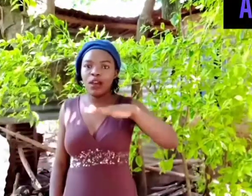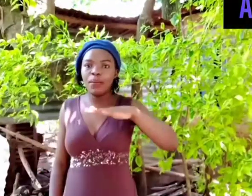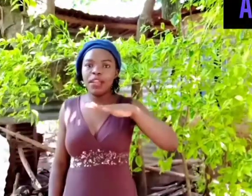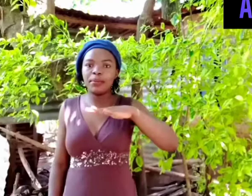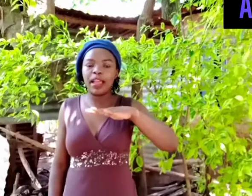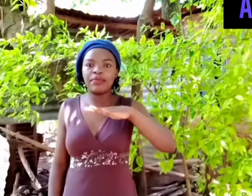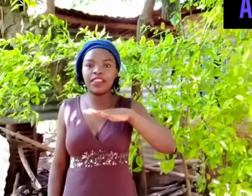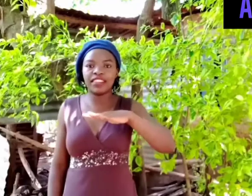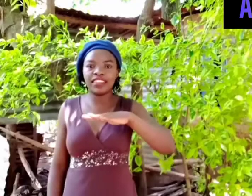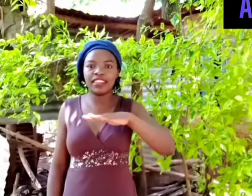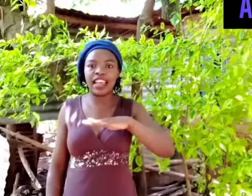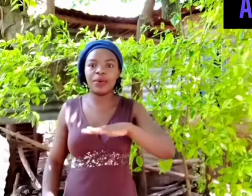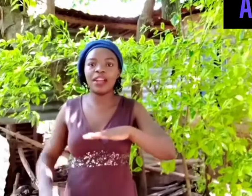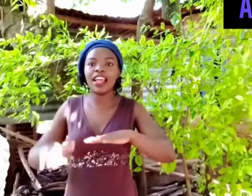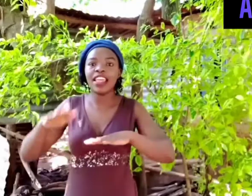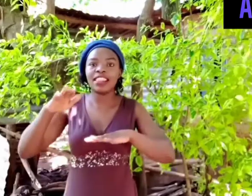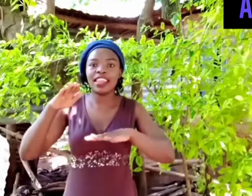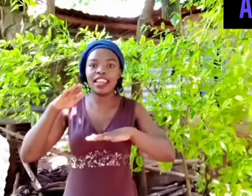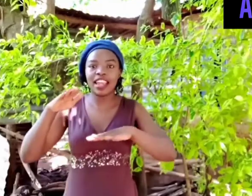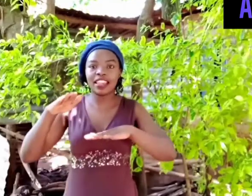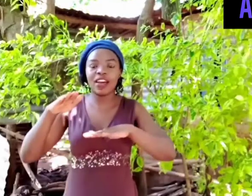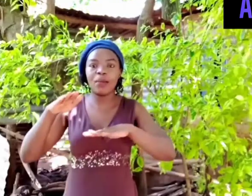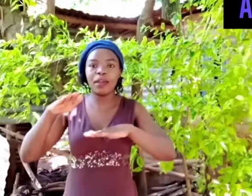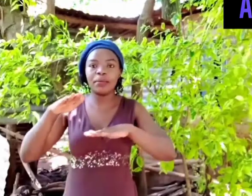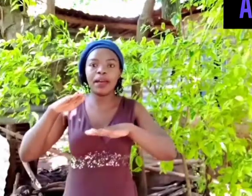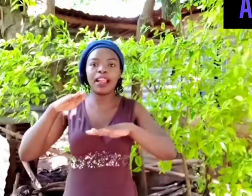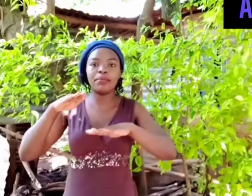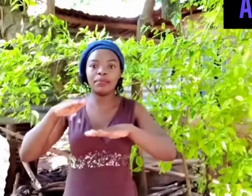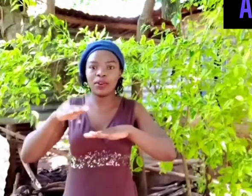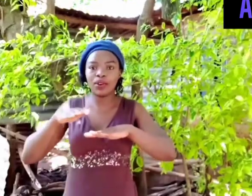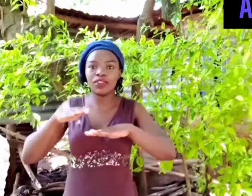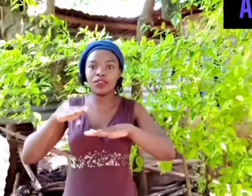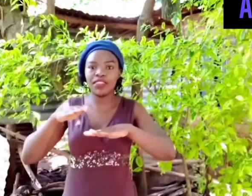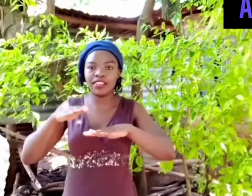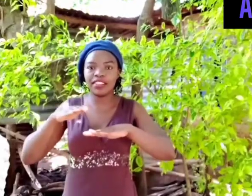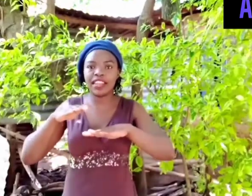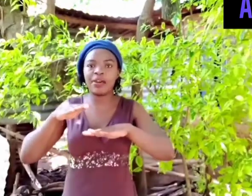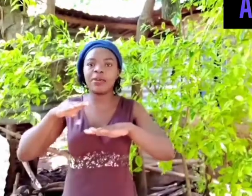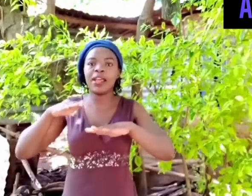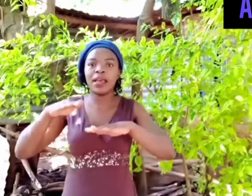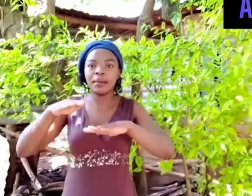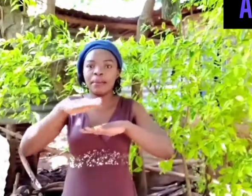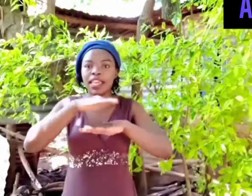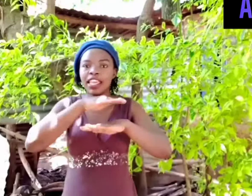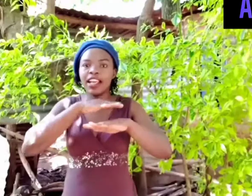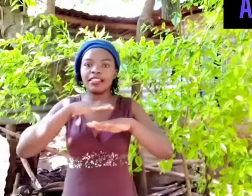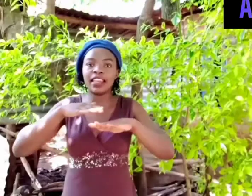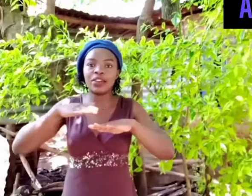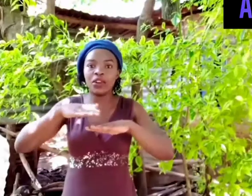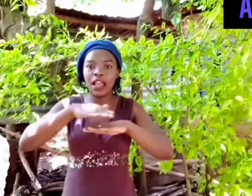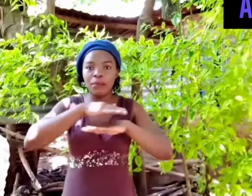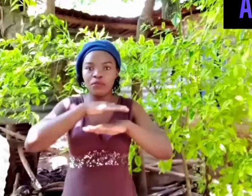open palm facing down, then another open palm also facing down, making a circular